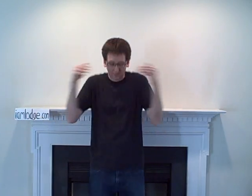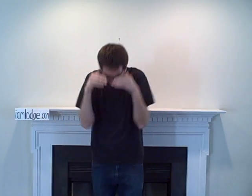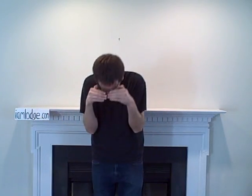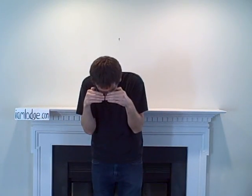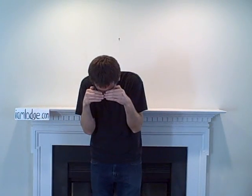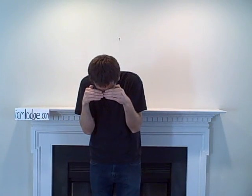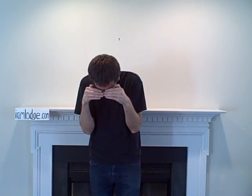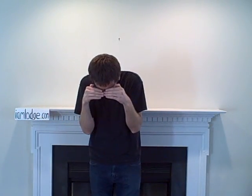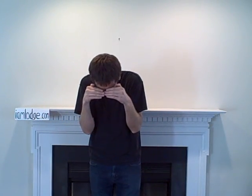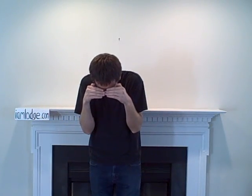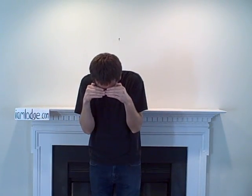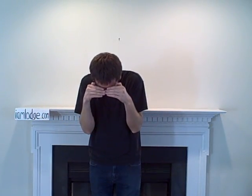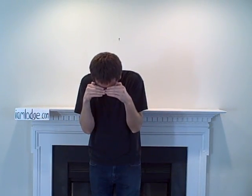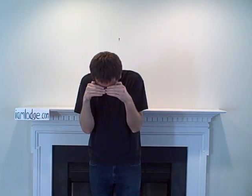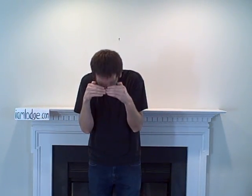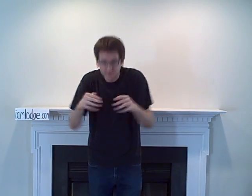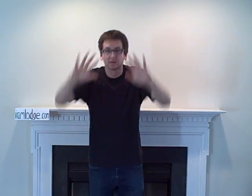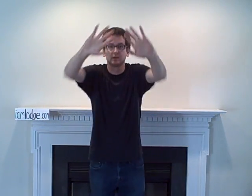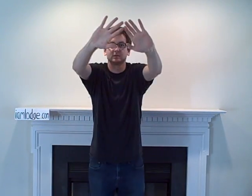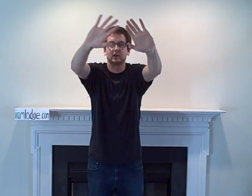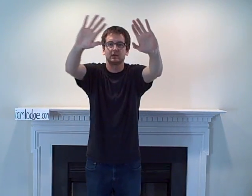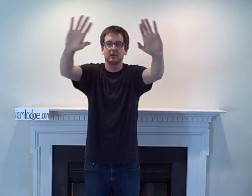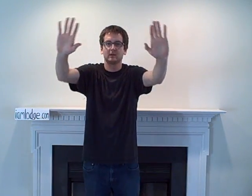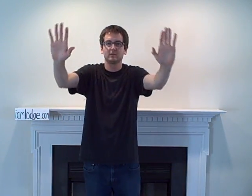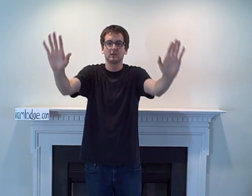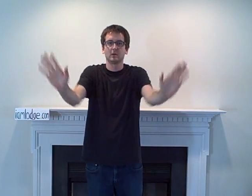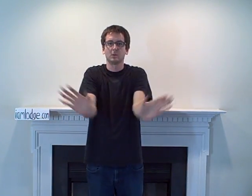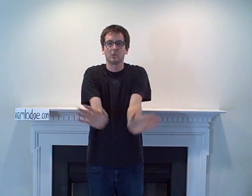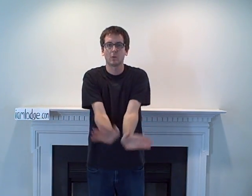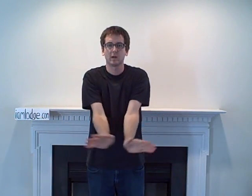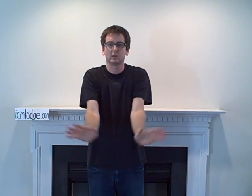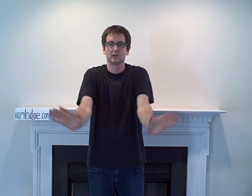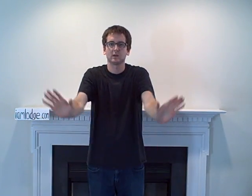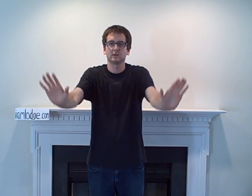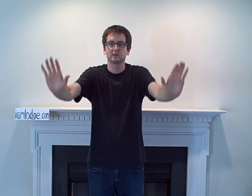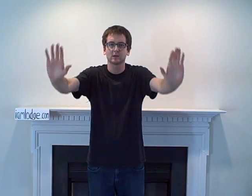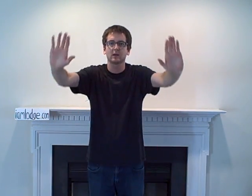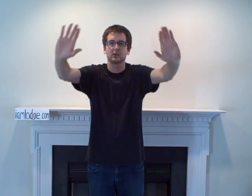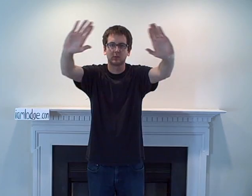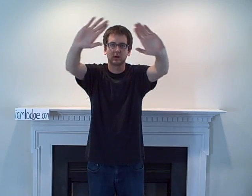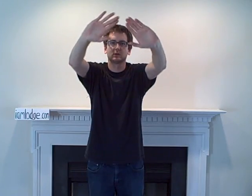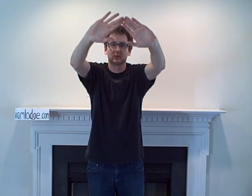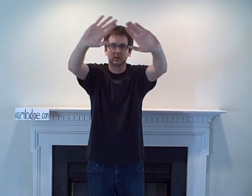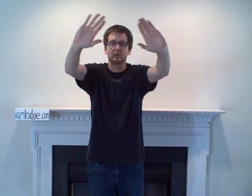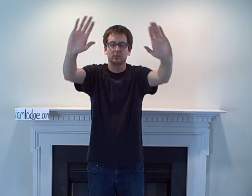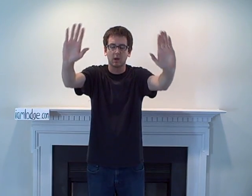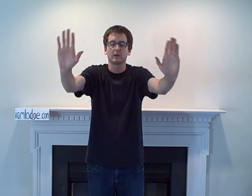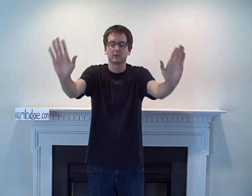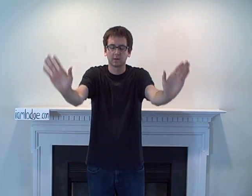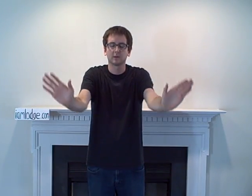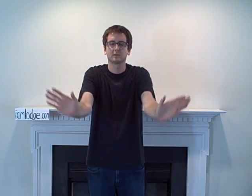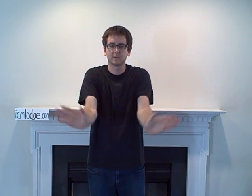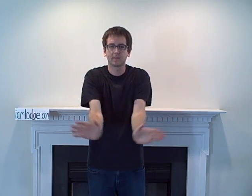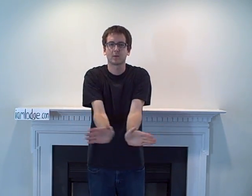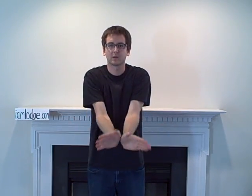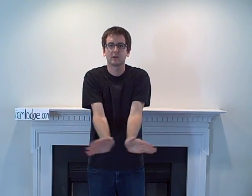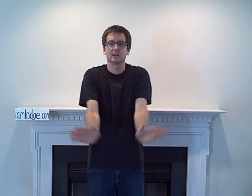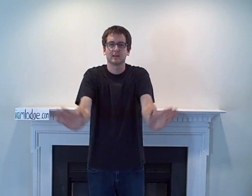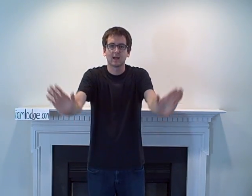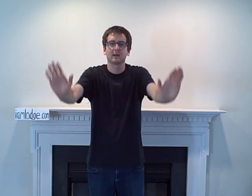afraid of the dark again. Outside the envelope, waiting in the cytoplasm. The mitochondria treat you like